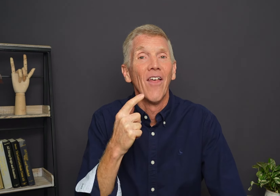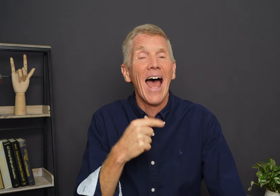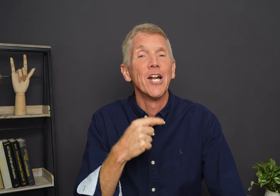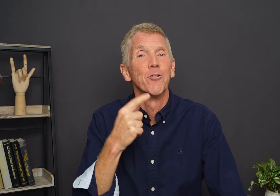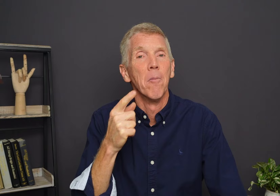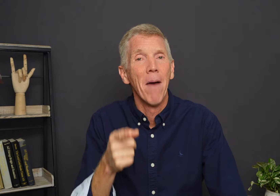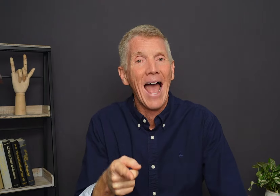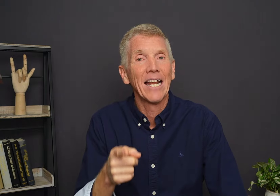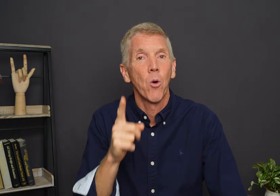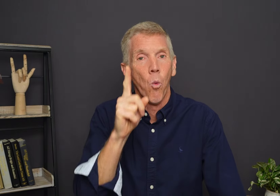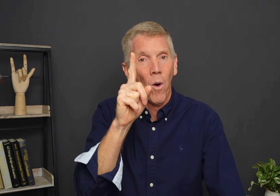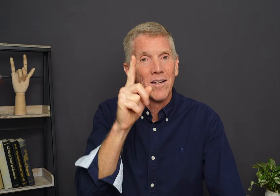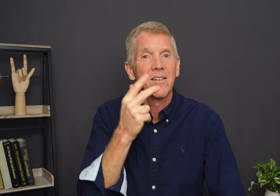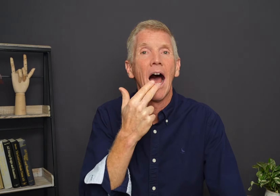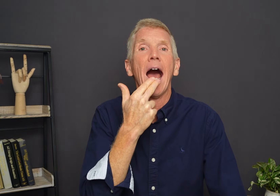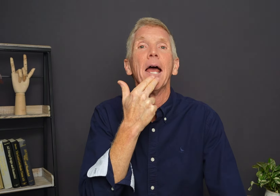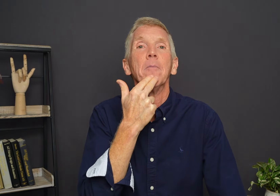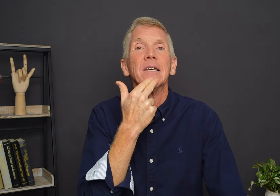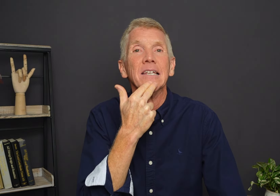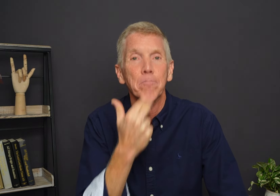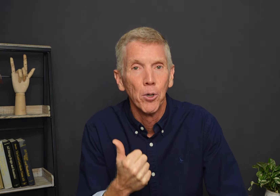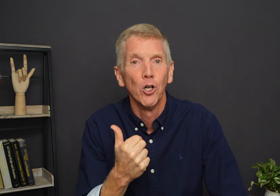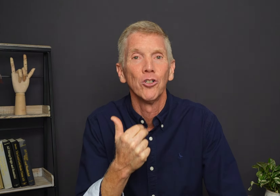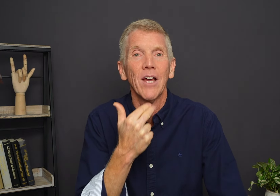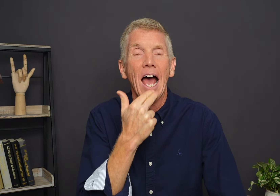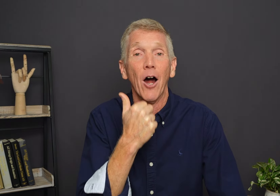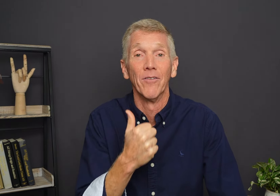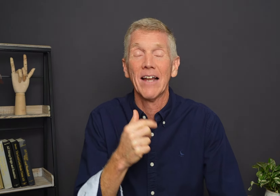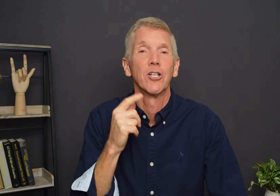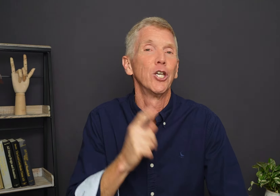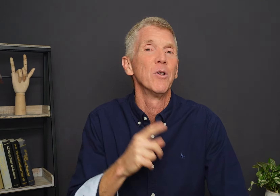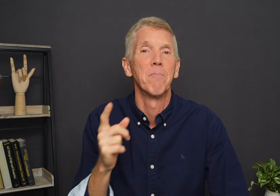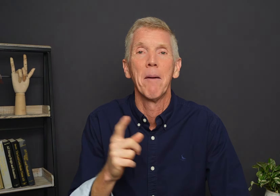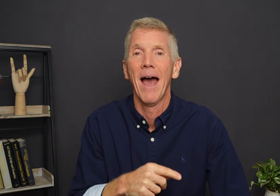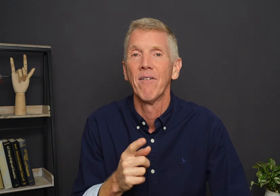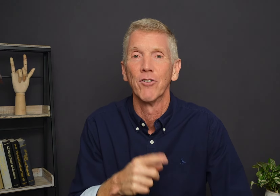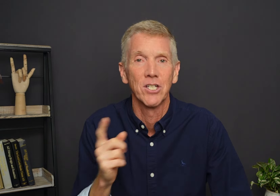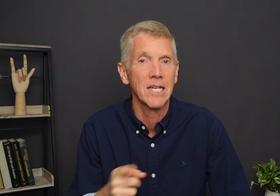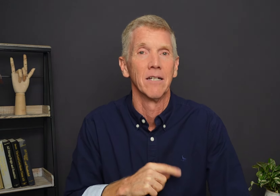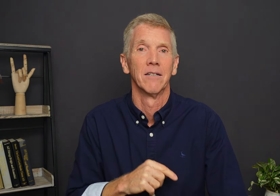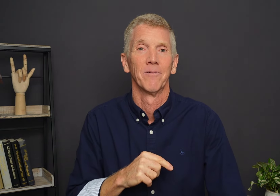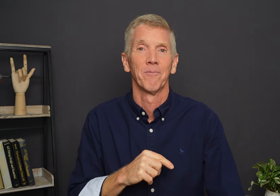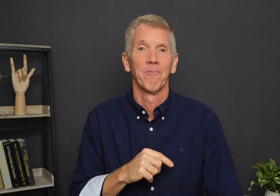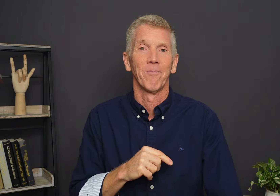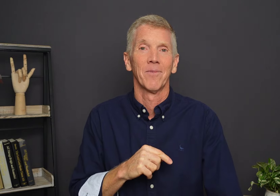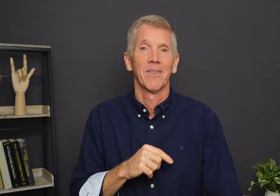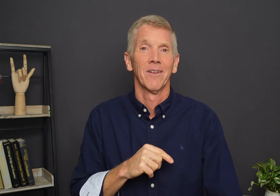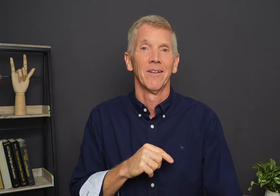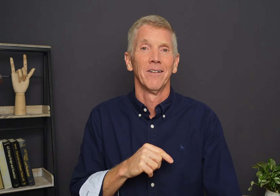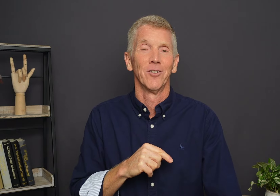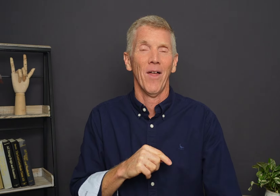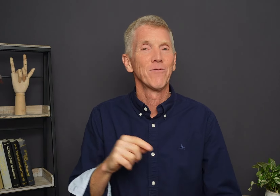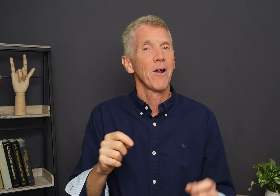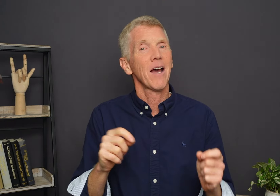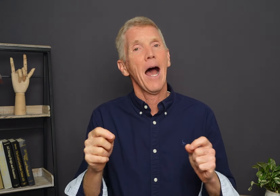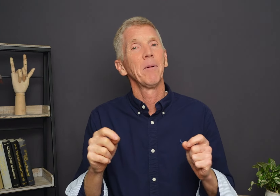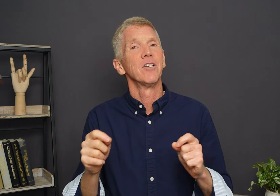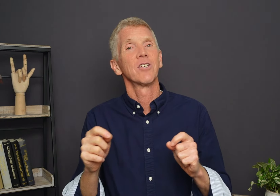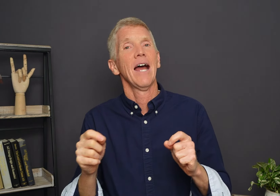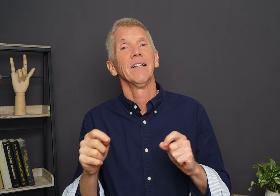That dramatic one-time pull down, that's the cutest baby I've ever seen. So that's very common in sign